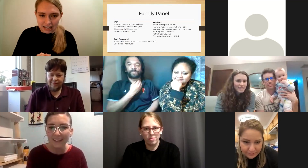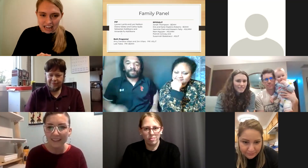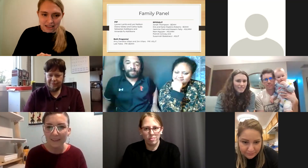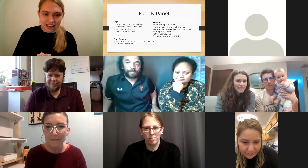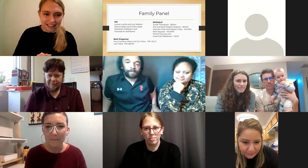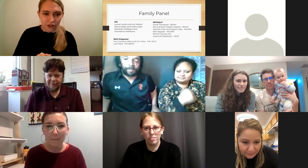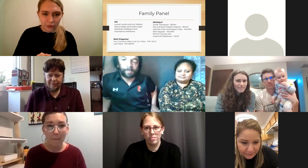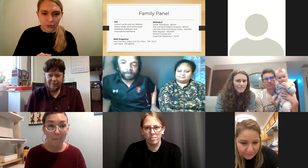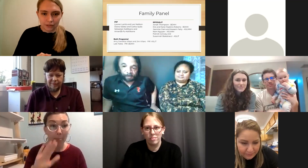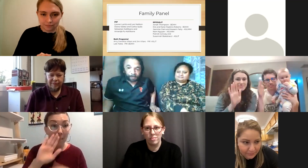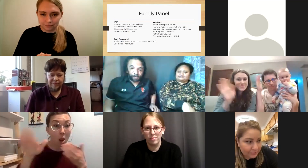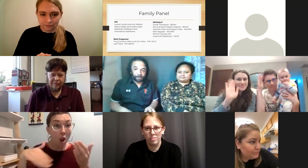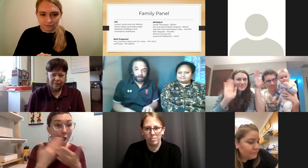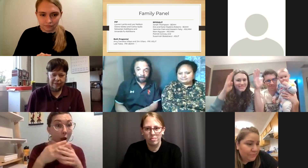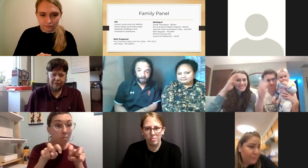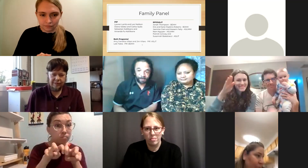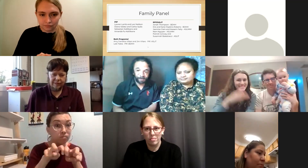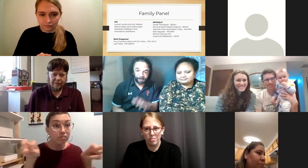Jim and Amy, hello.